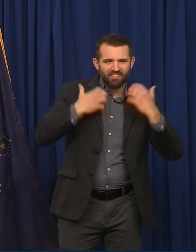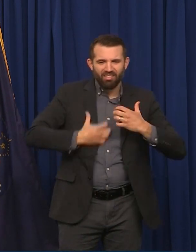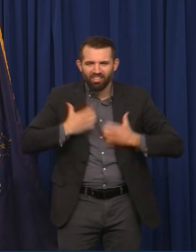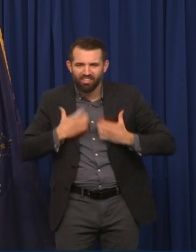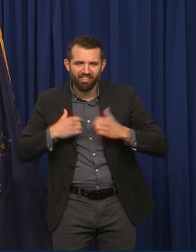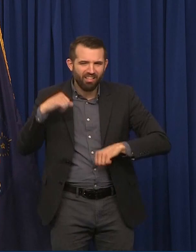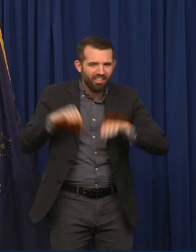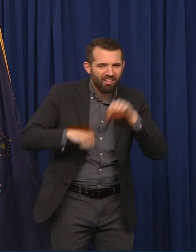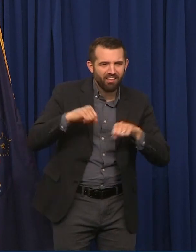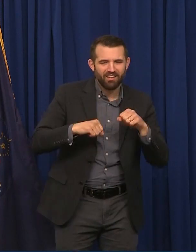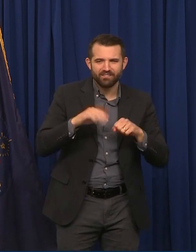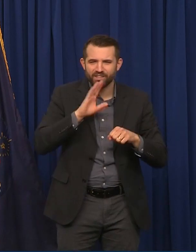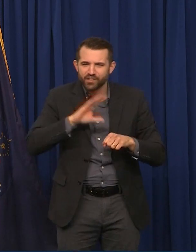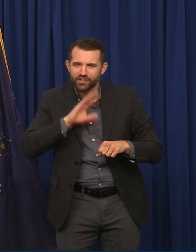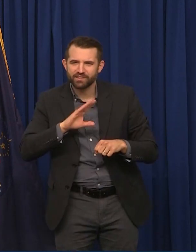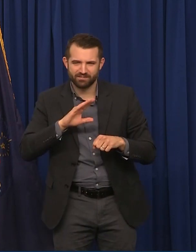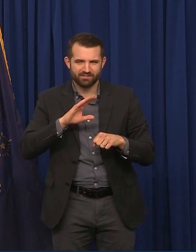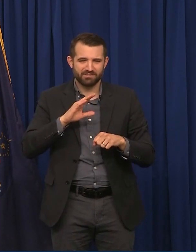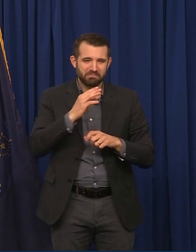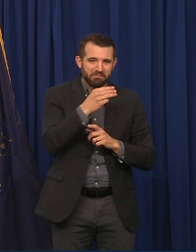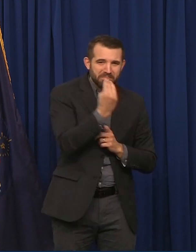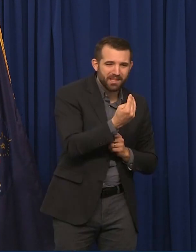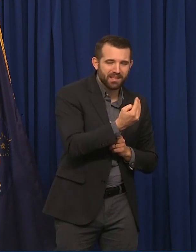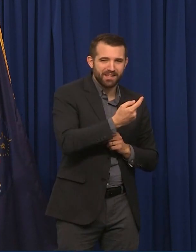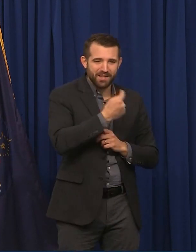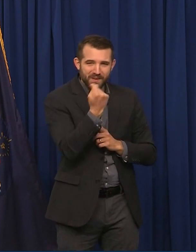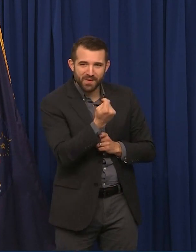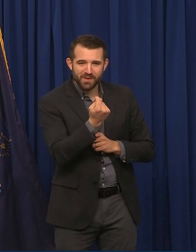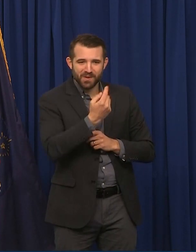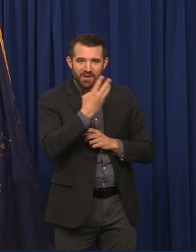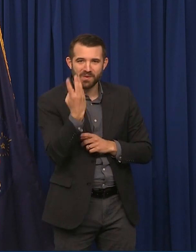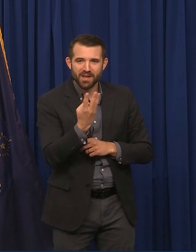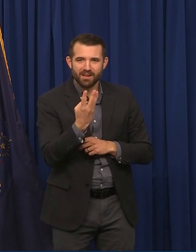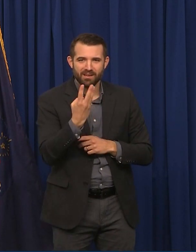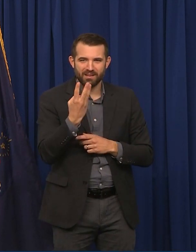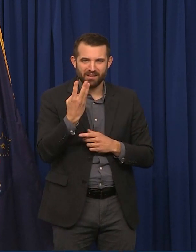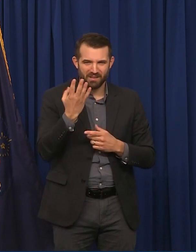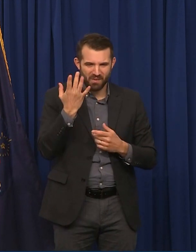do days of the week even mean right now, especially if you're struggling?